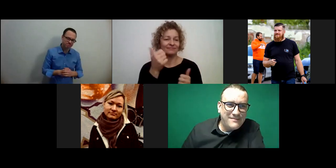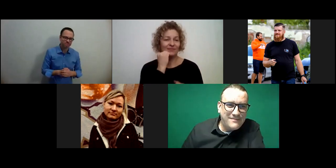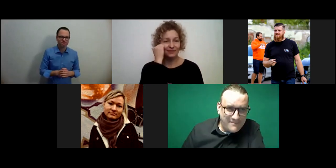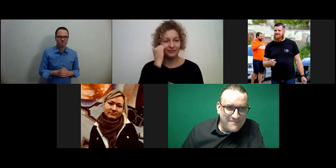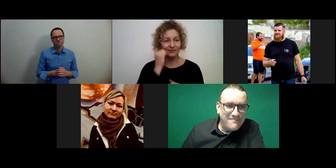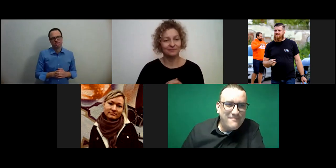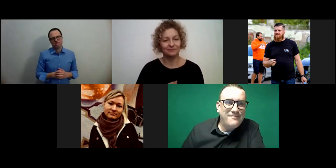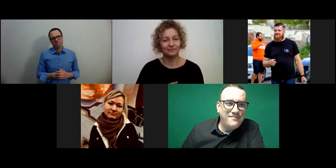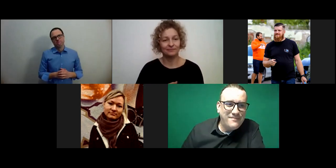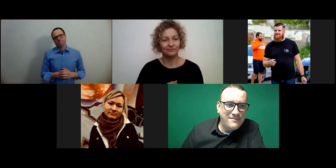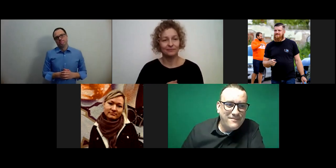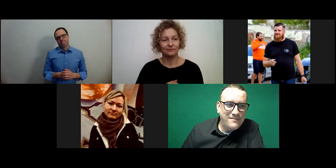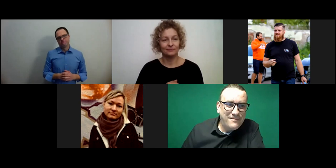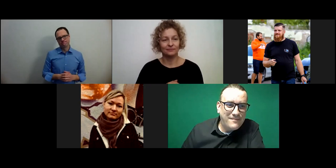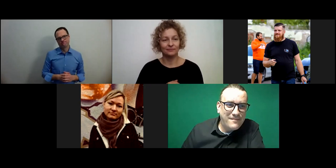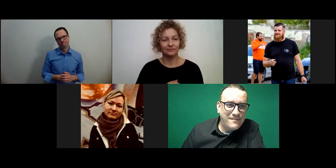Thank you so much for your support.